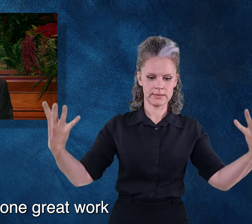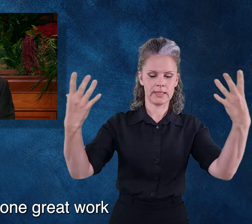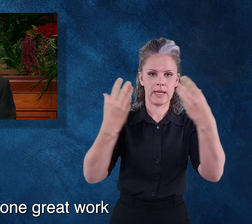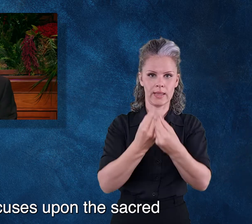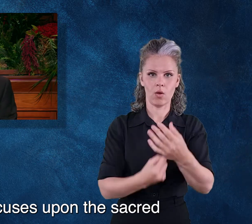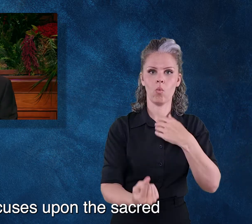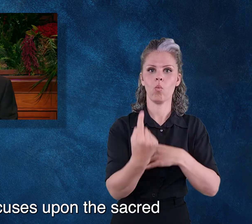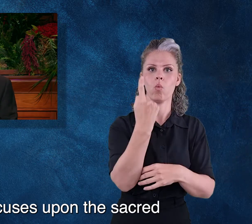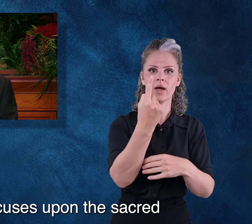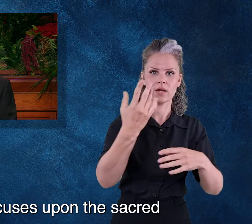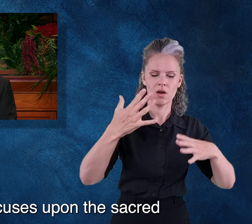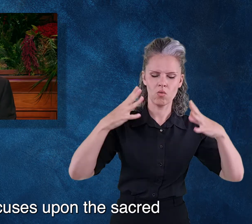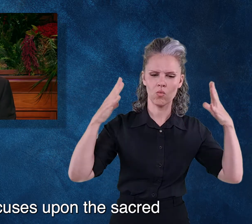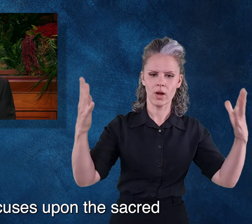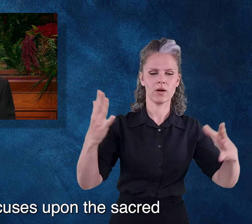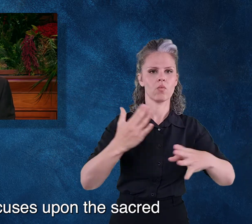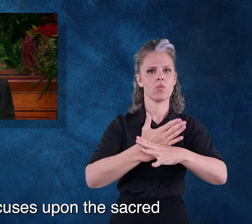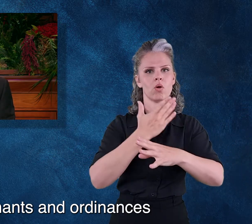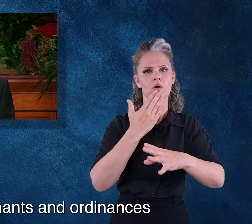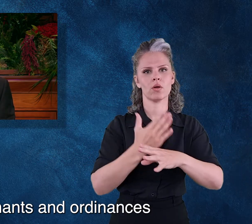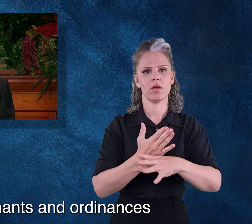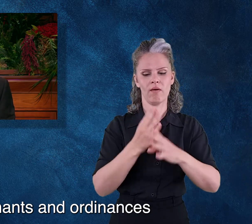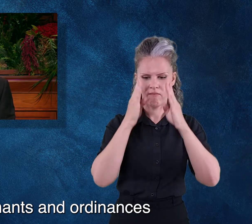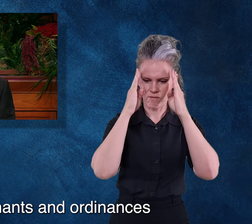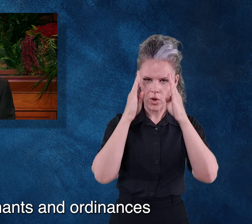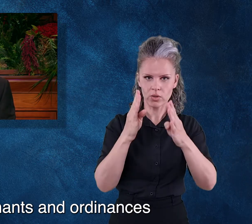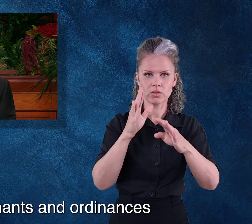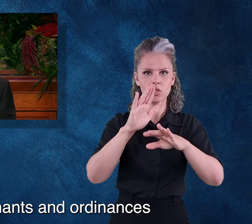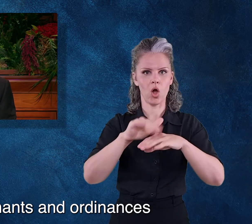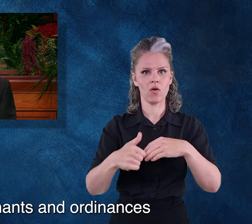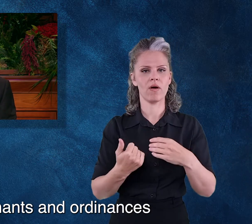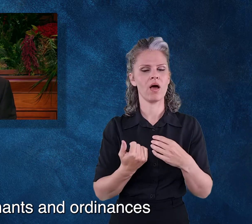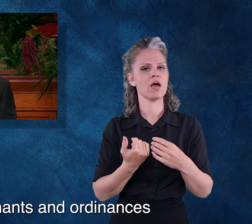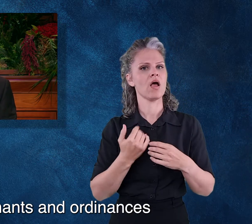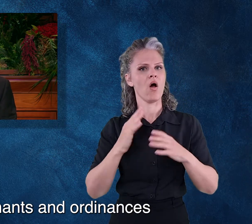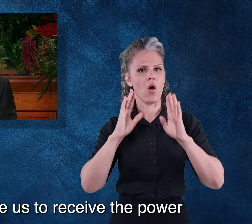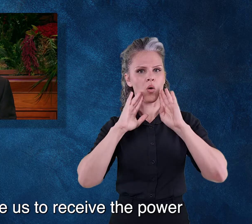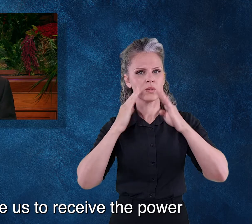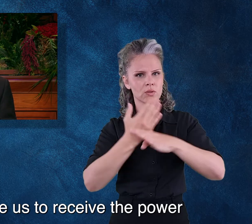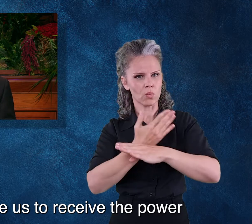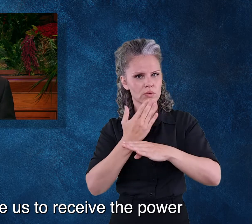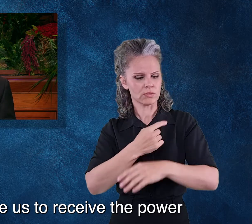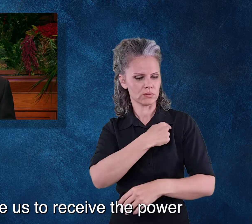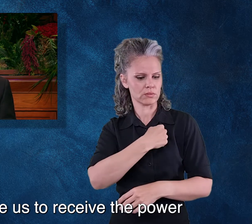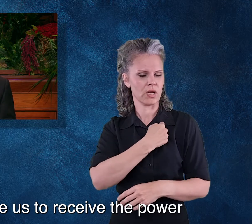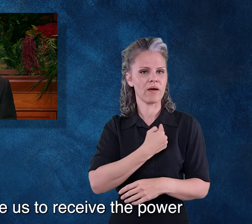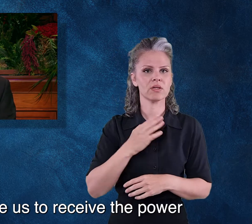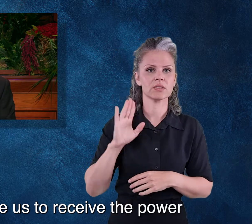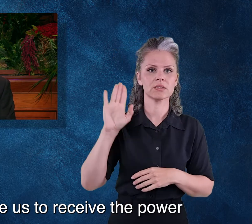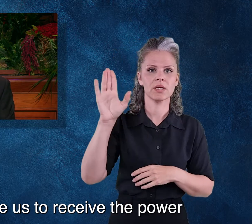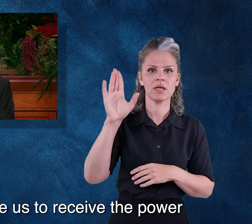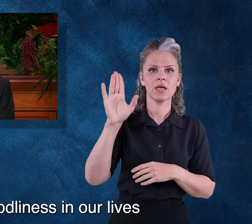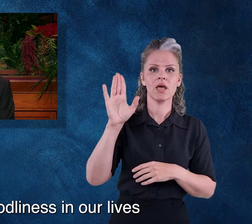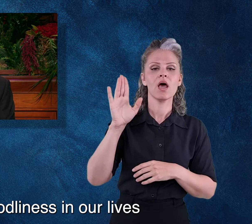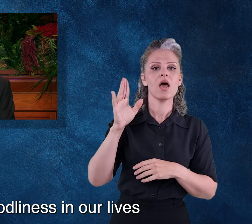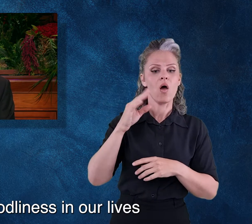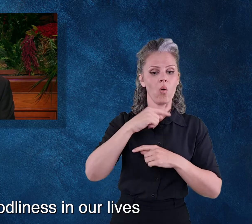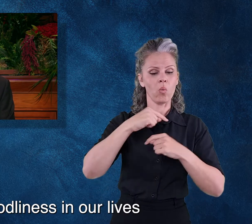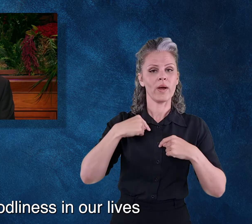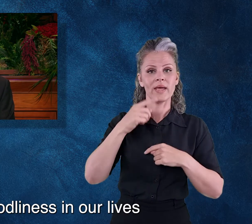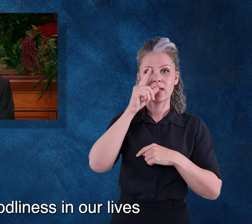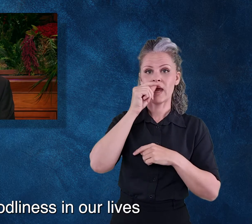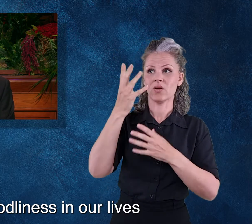that focuses upon the sacred covenants and ordinances that enable us to receive the power of